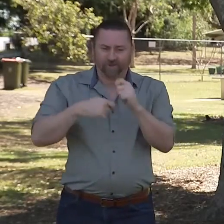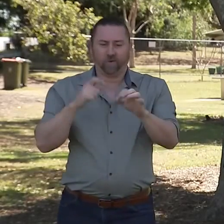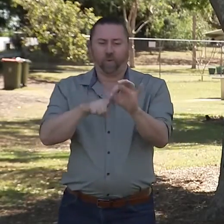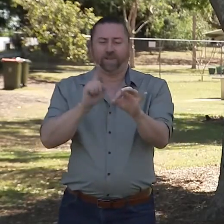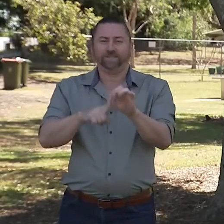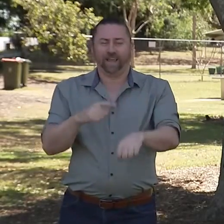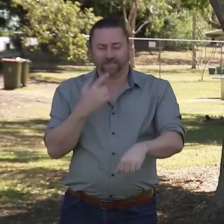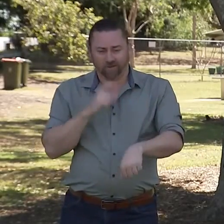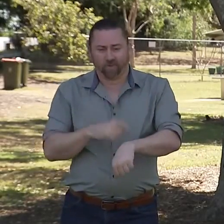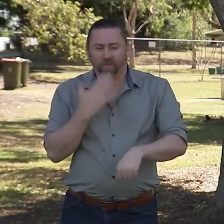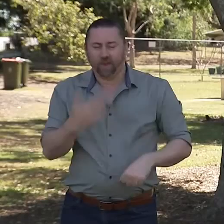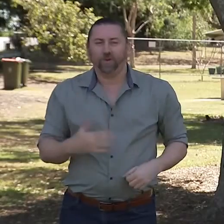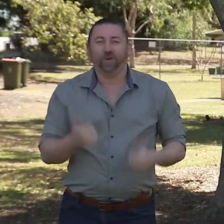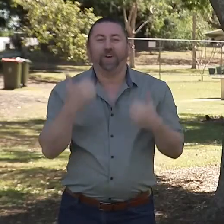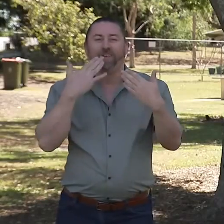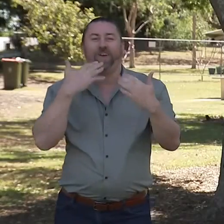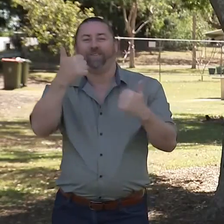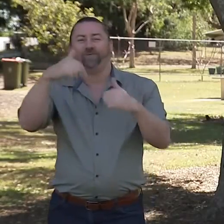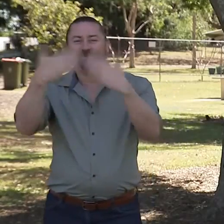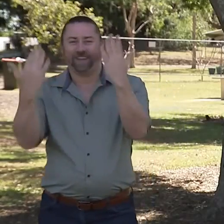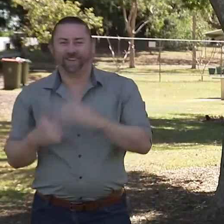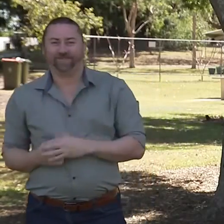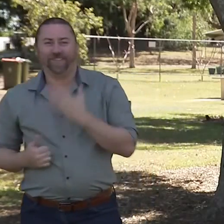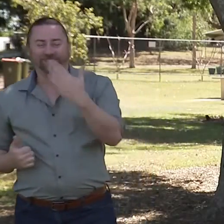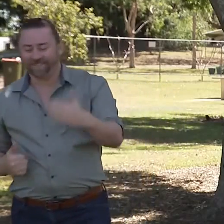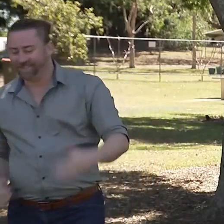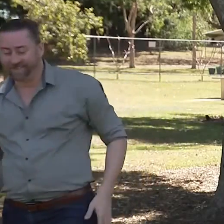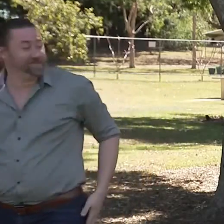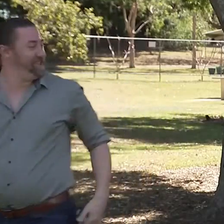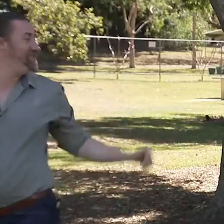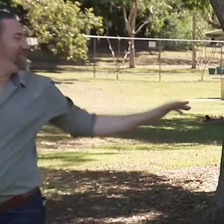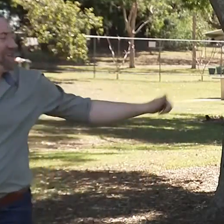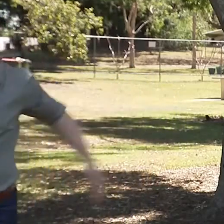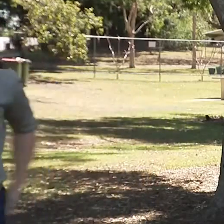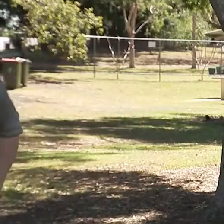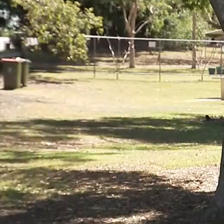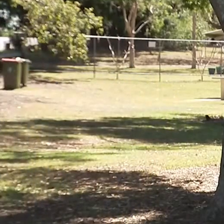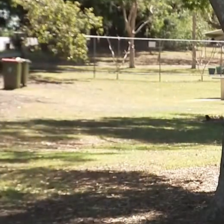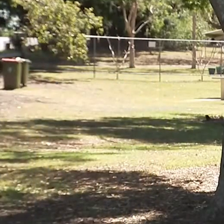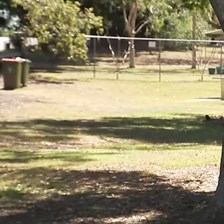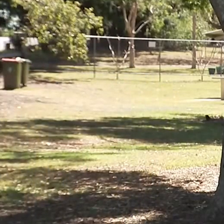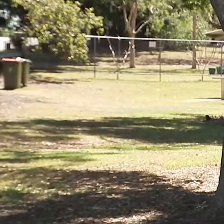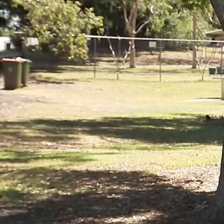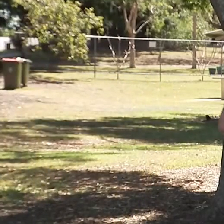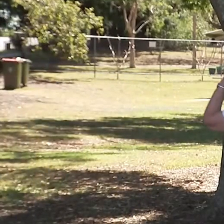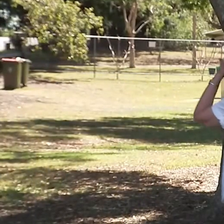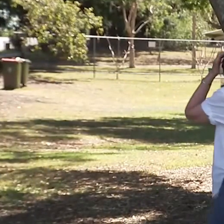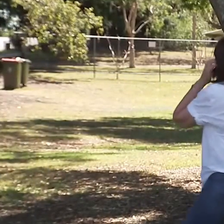All right? Everyone. Thanks. Have a nice day. Thanks, everyone. Thanks, Mikey. Thank you.